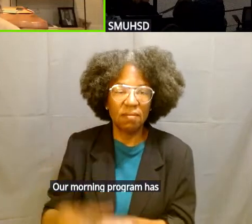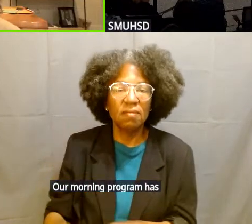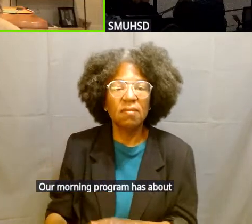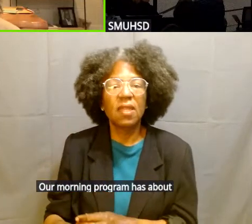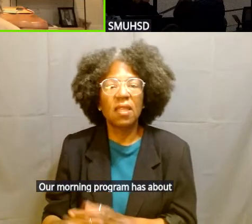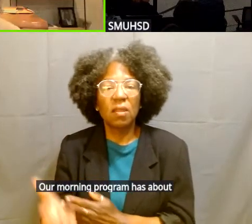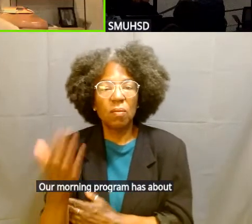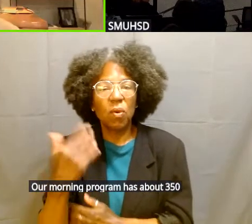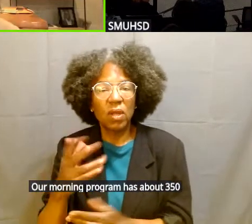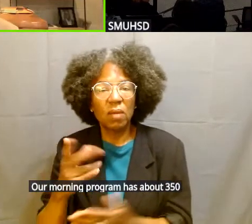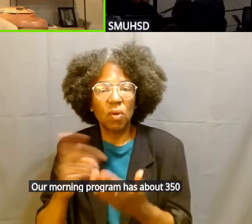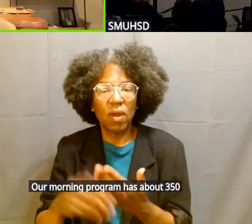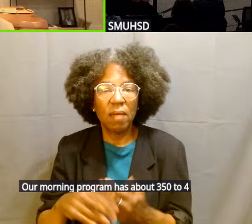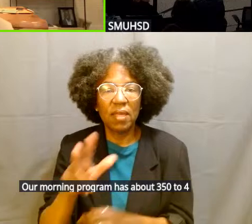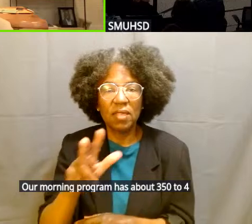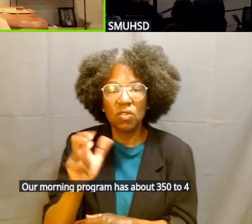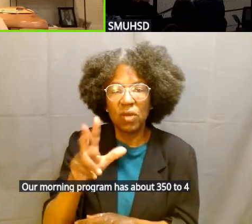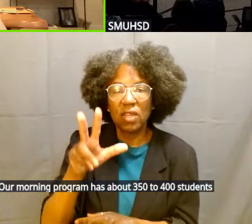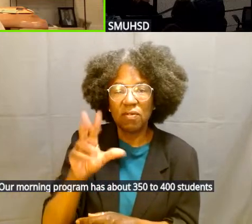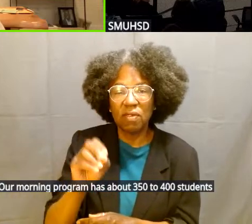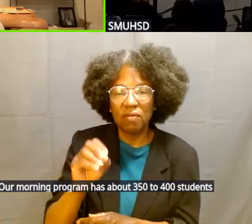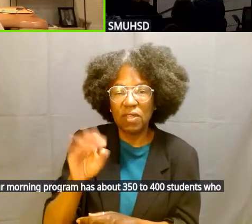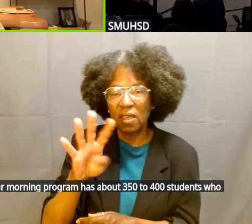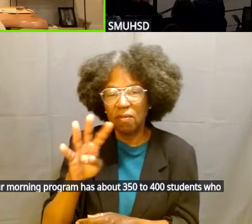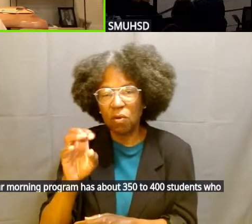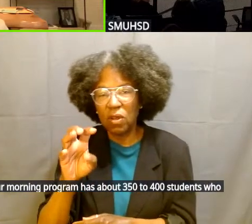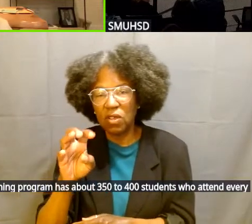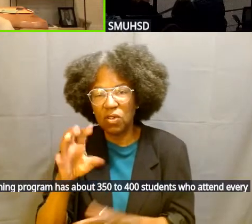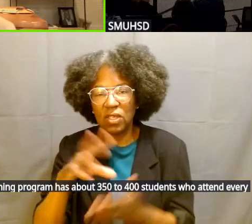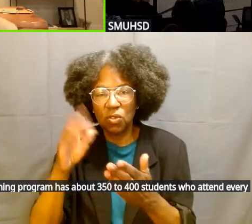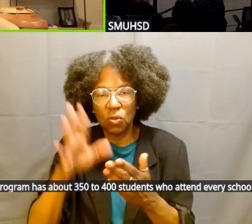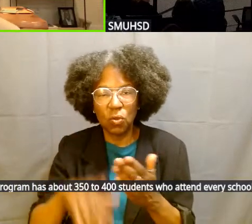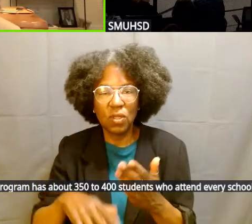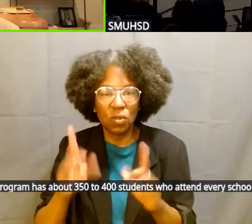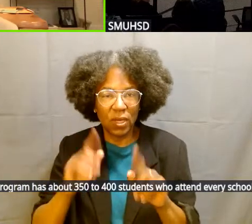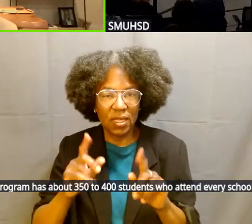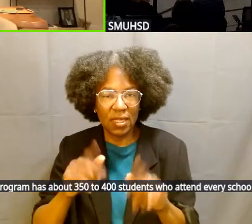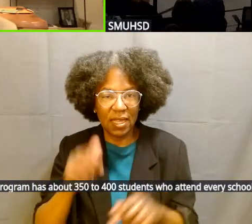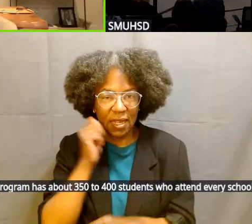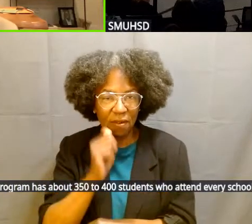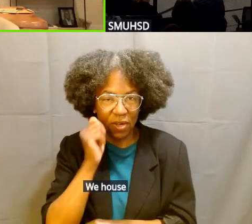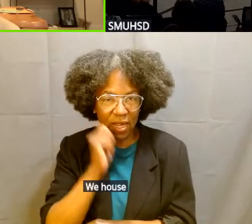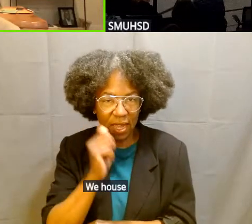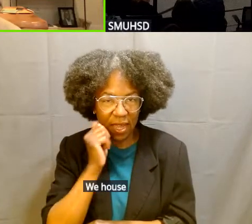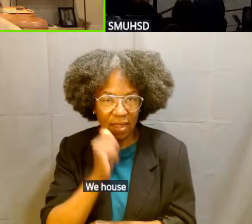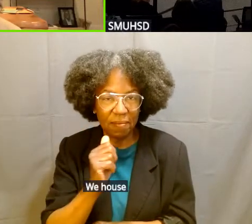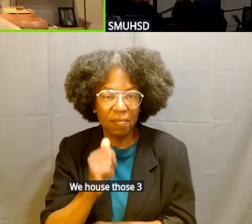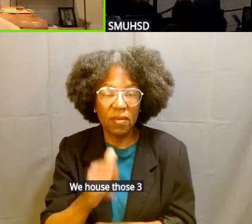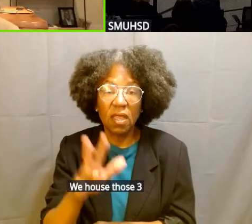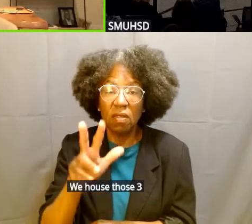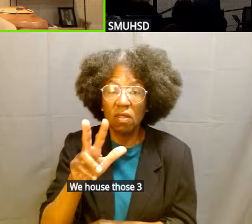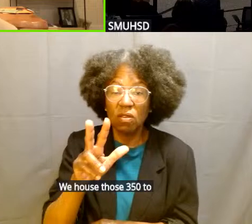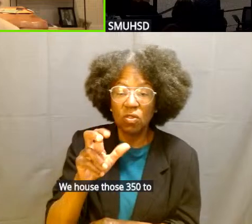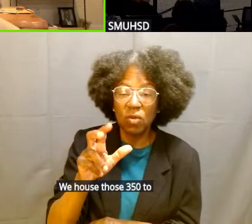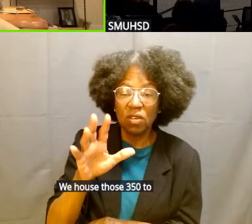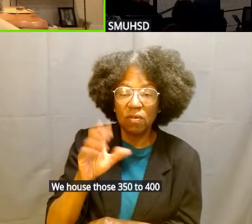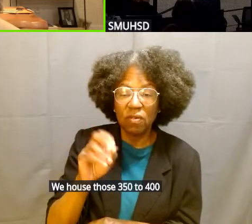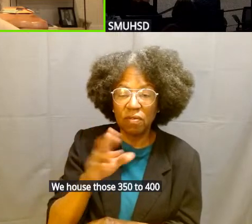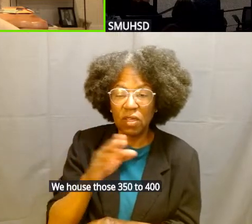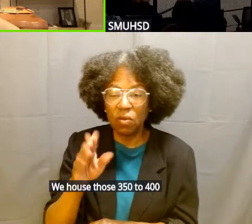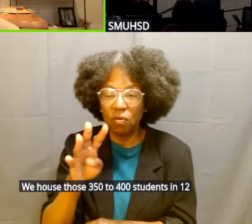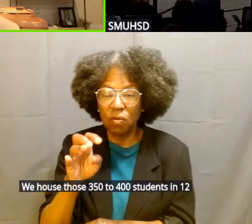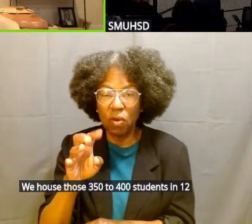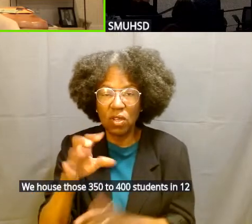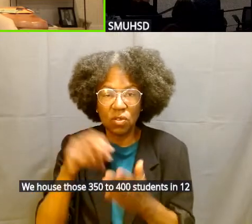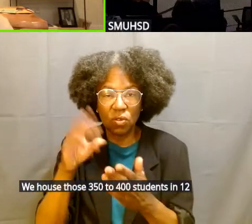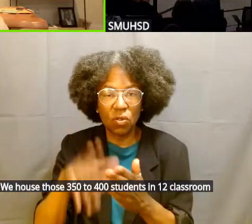350 to 400 students who attend every school day. We house those 350 to 400 students in 12